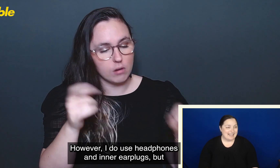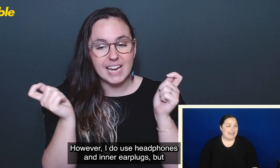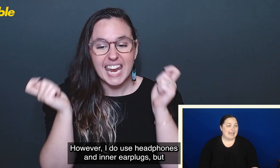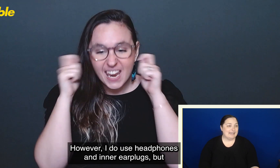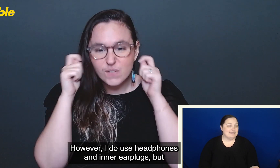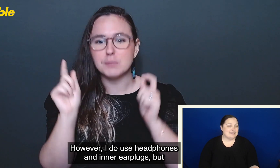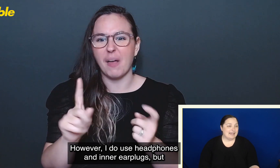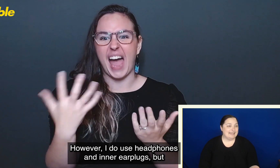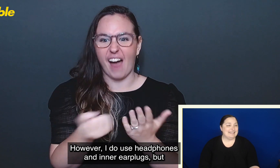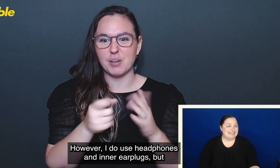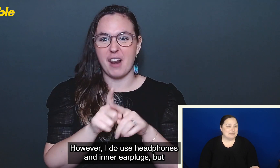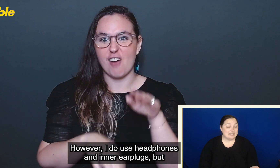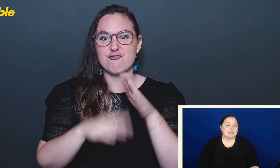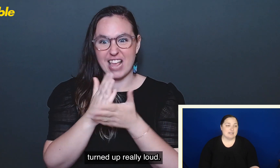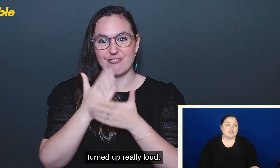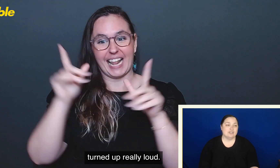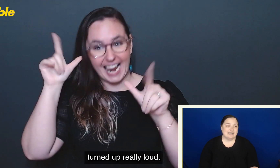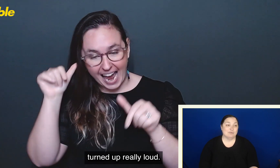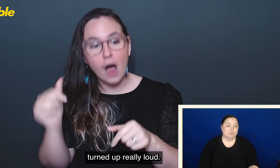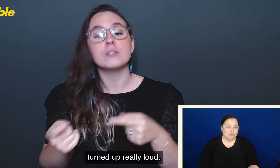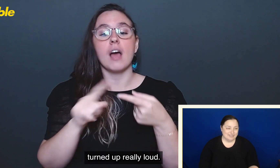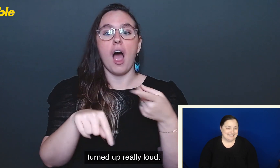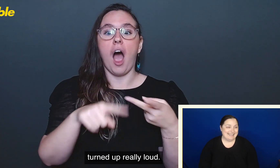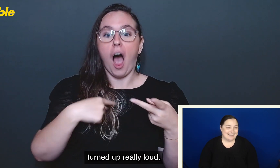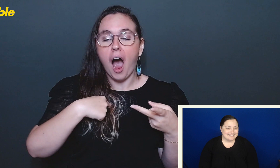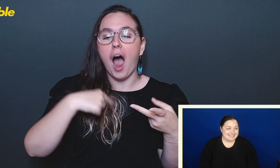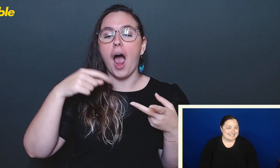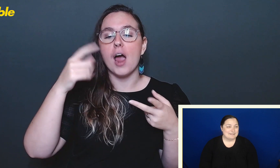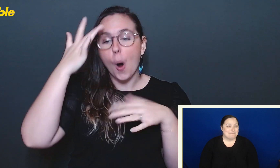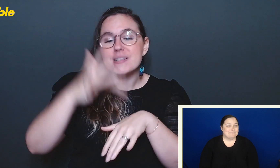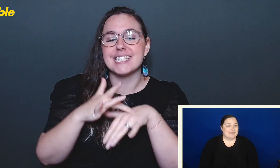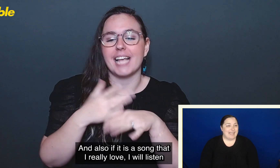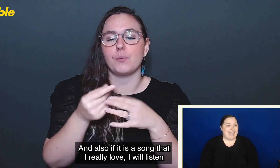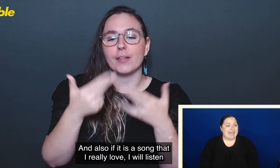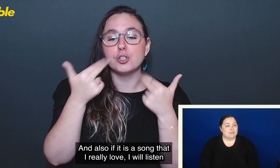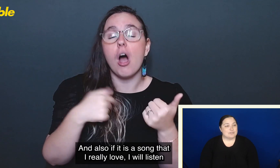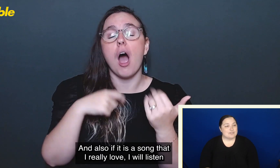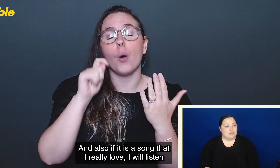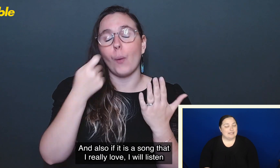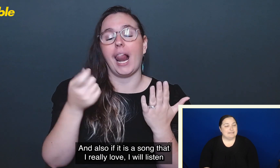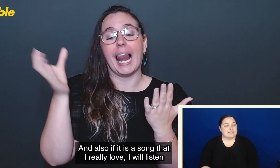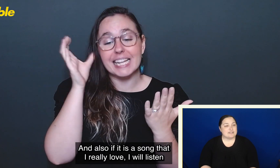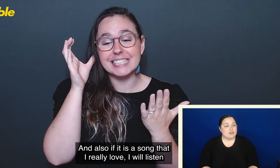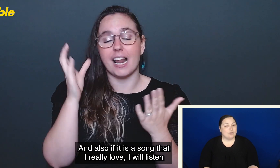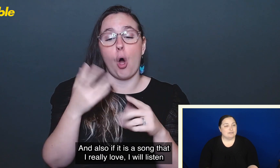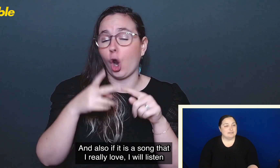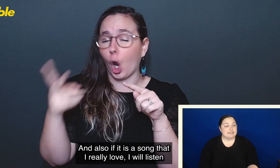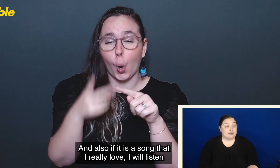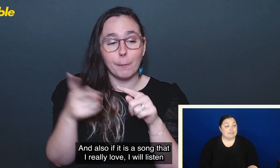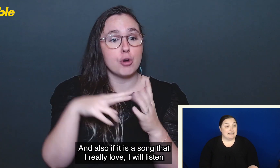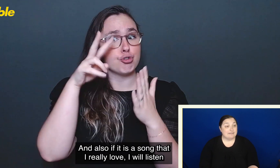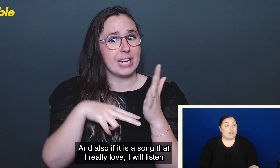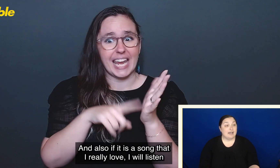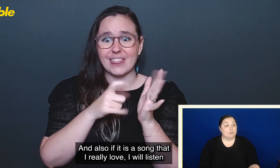headphones and inner ear plugs, but like turned up really loud. And also, if it is a song that